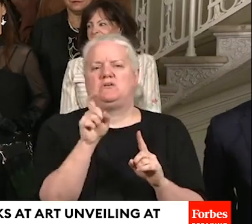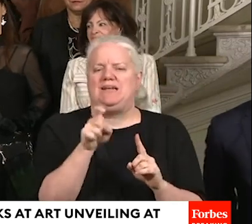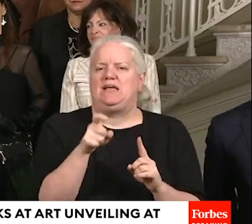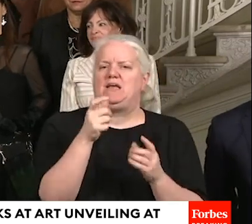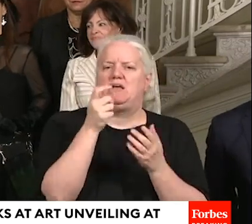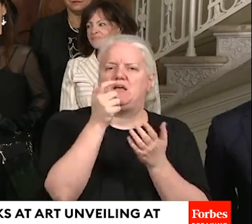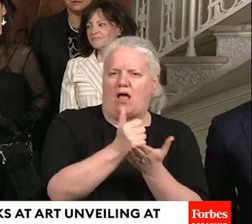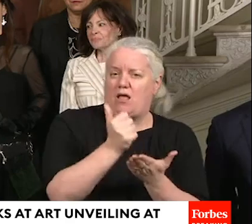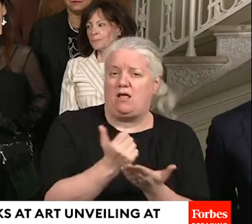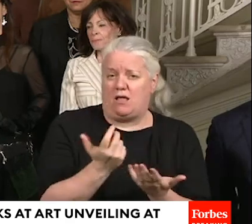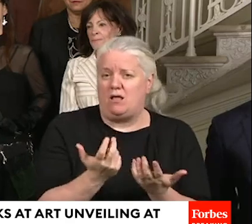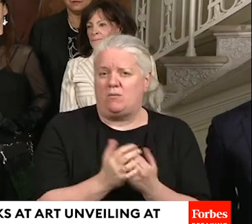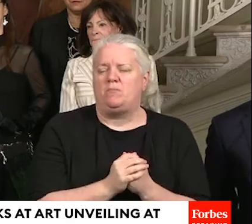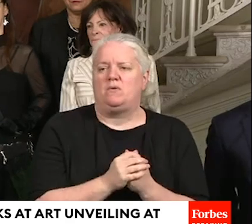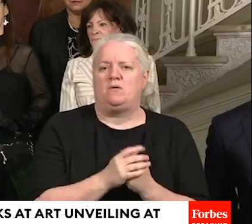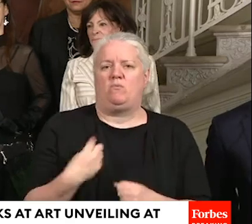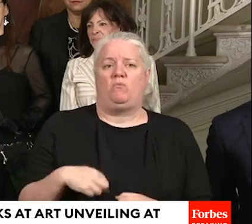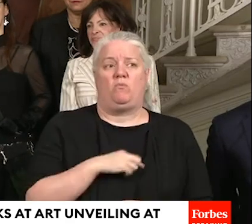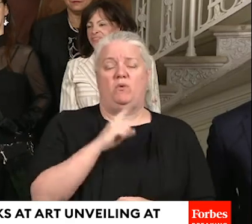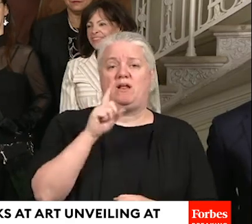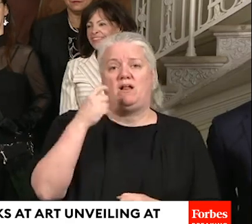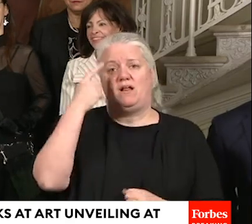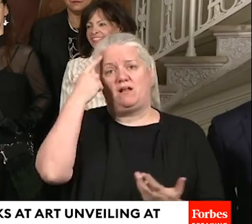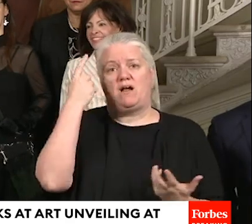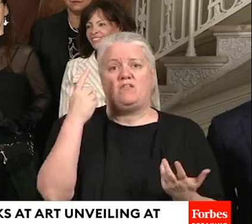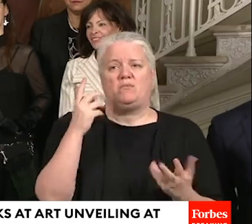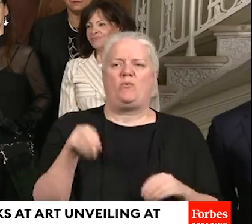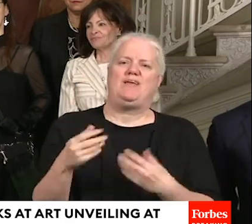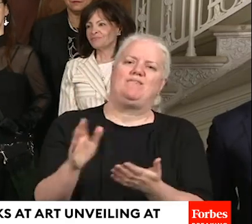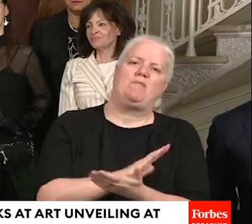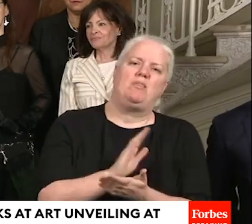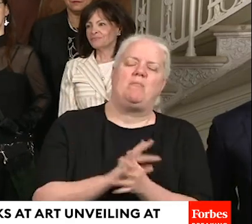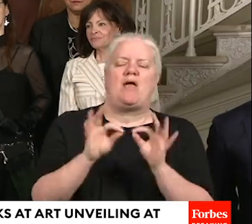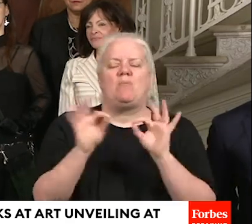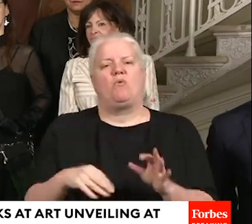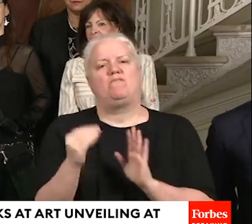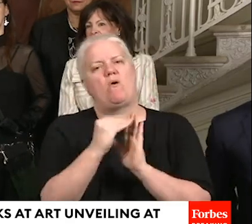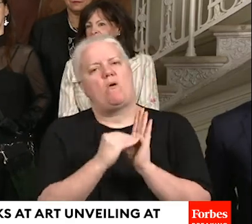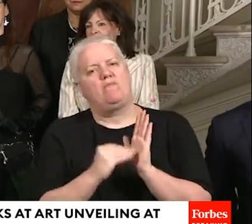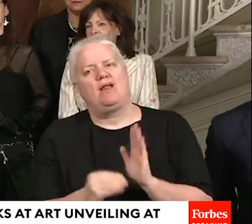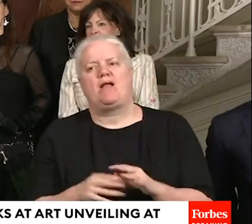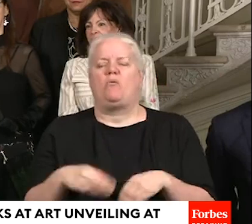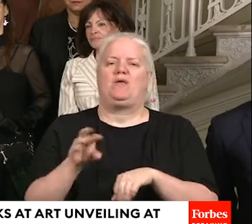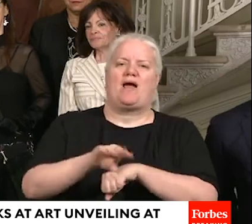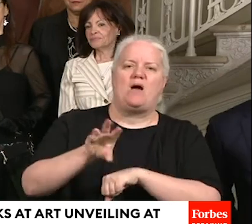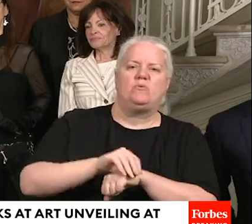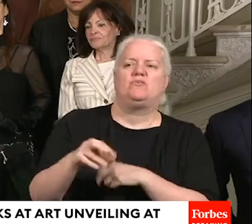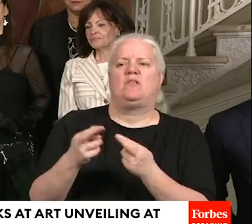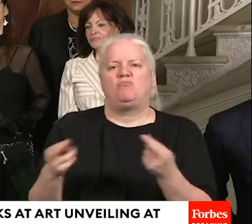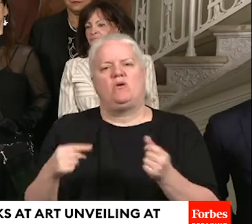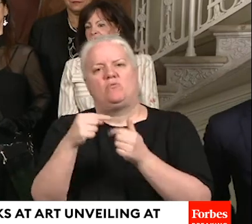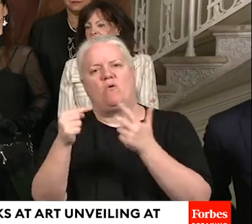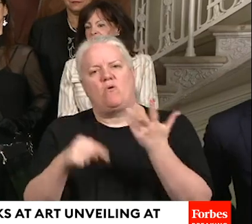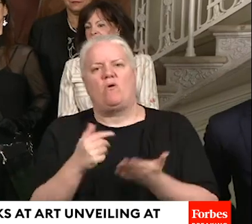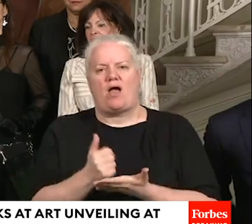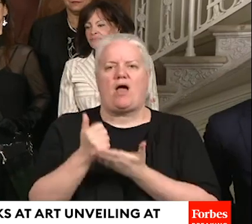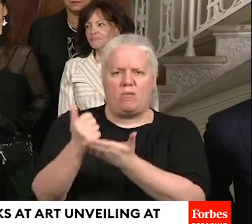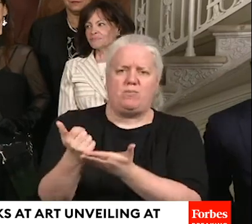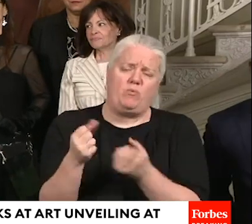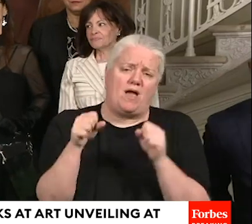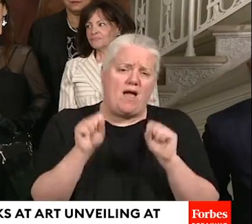of assistance. And we in government can give them the paperwork, we can give them the counseling, we can give them the resources to deal with